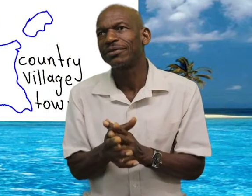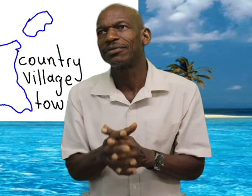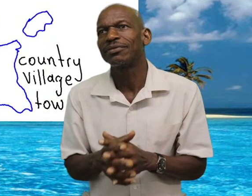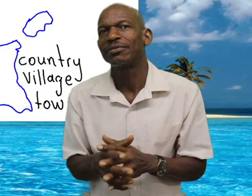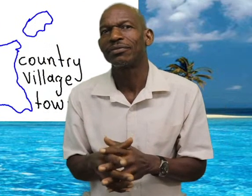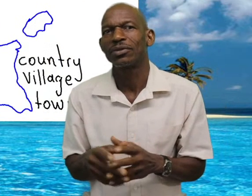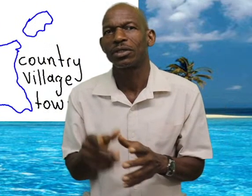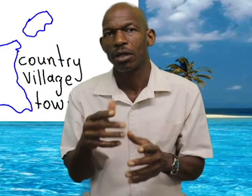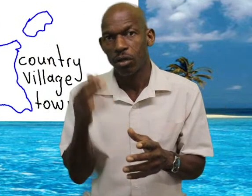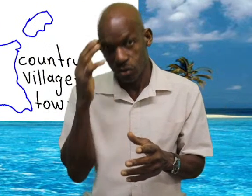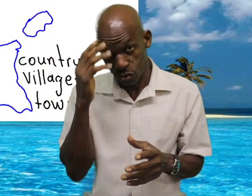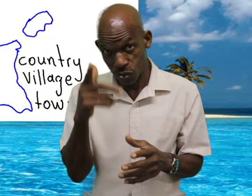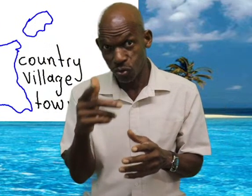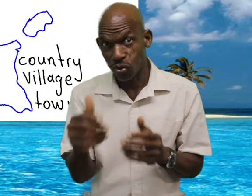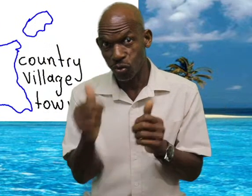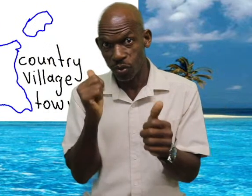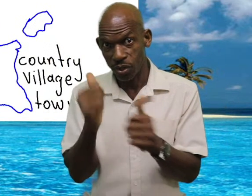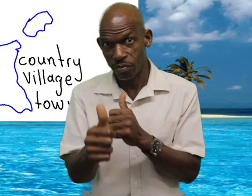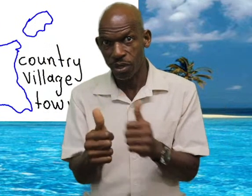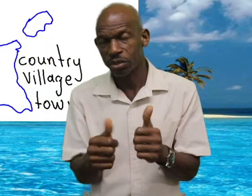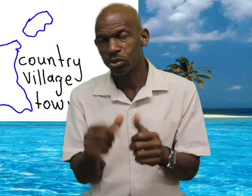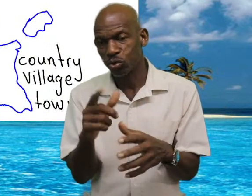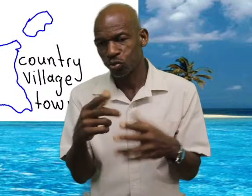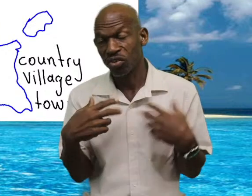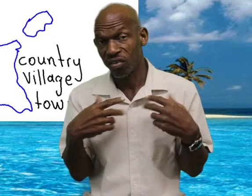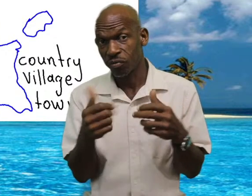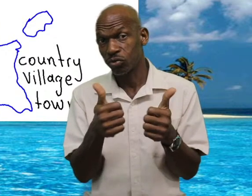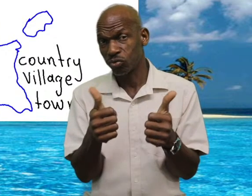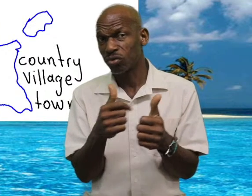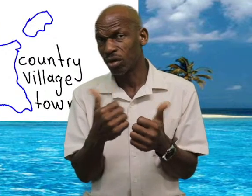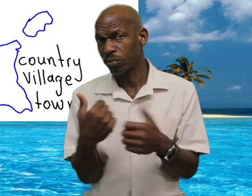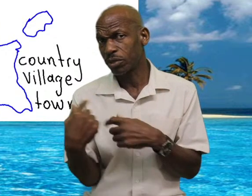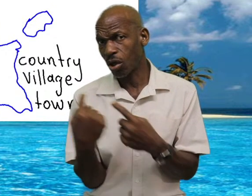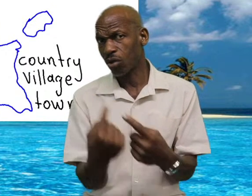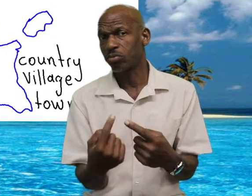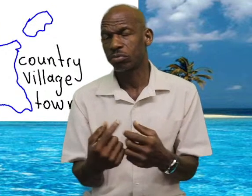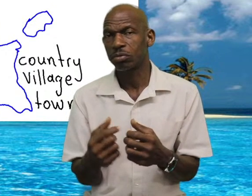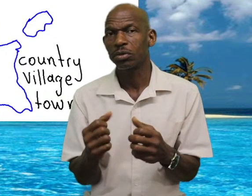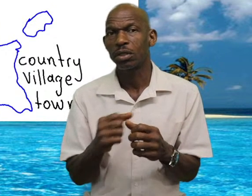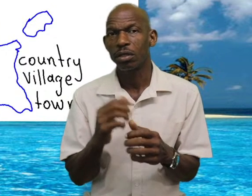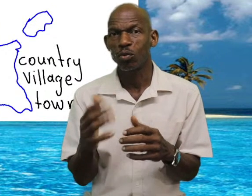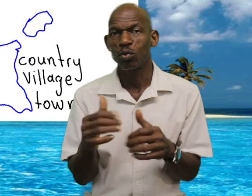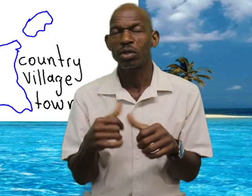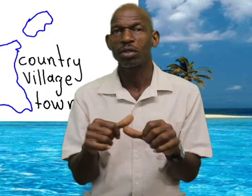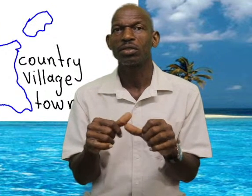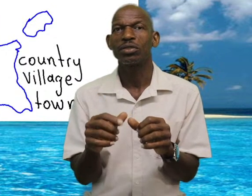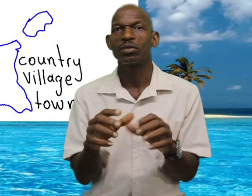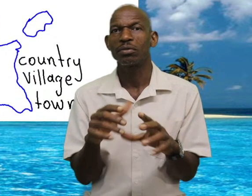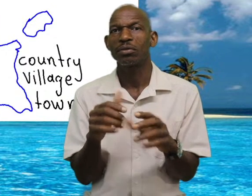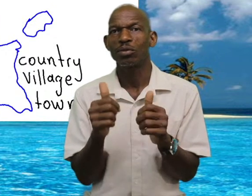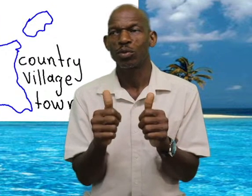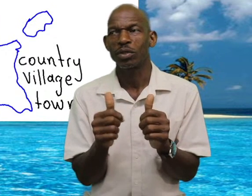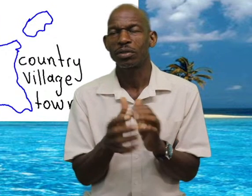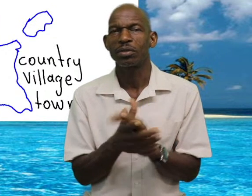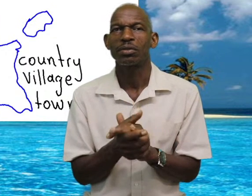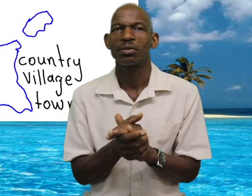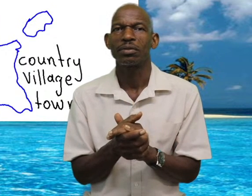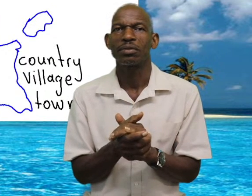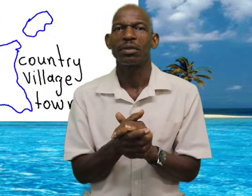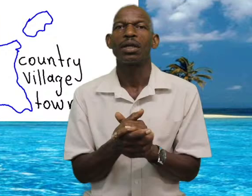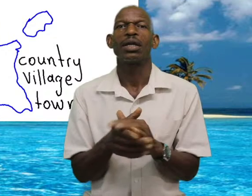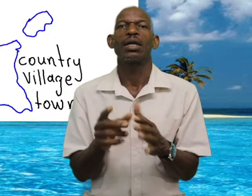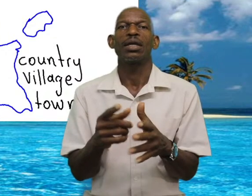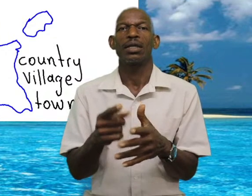quite well. You all have been doing well so far, and you're going to continue doing well. we are going to continue having our